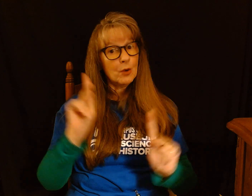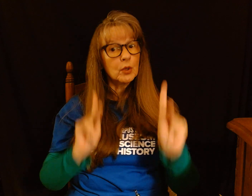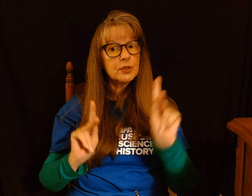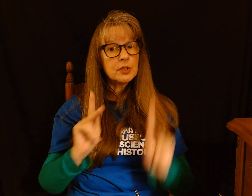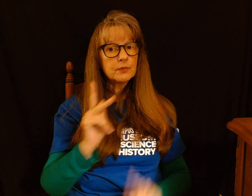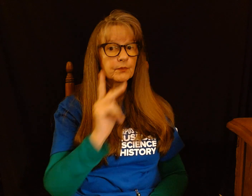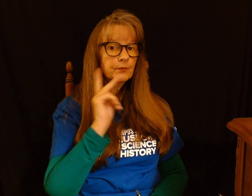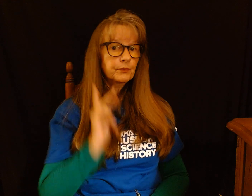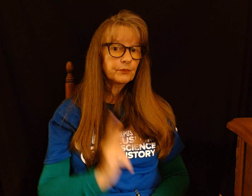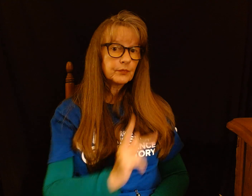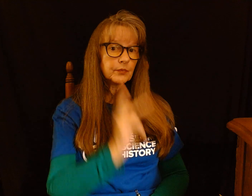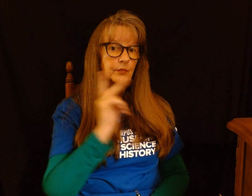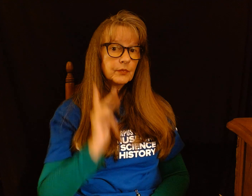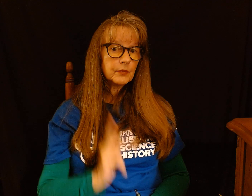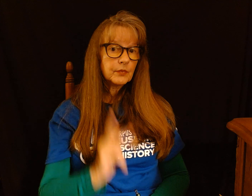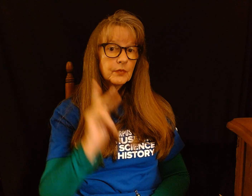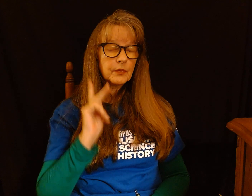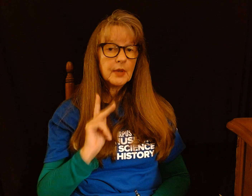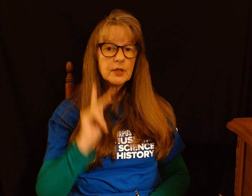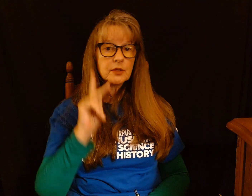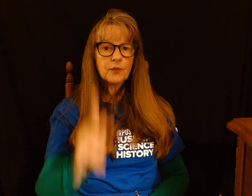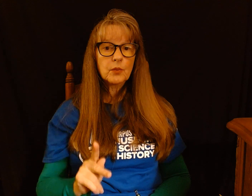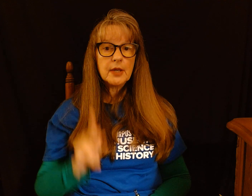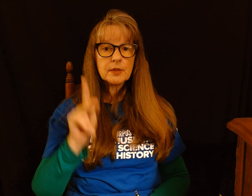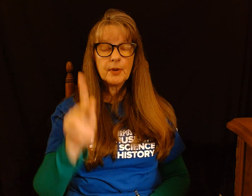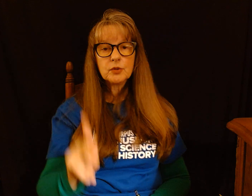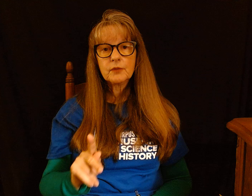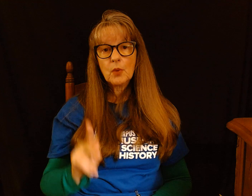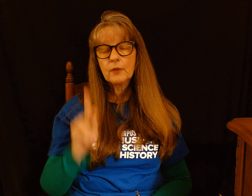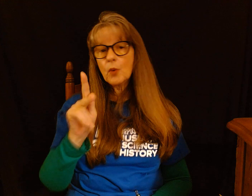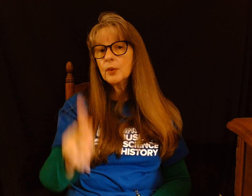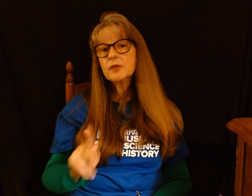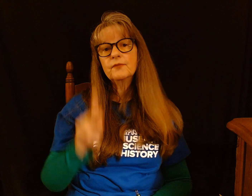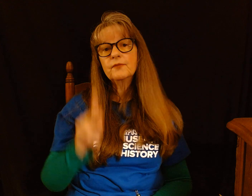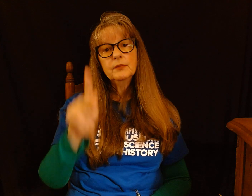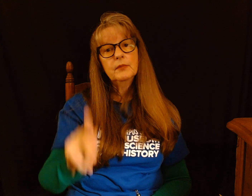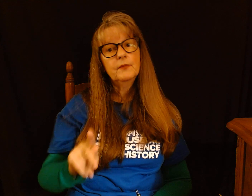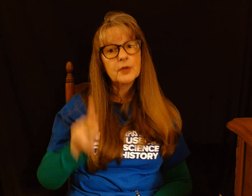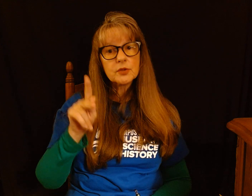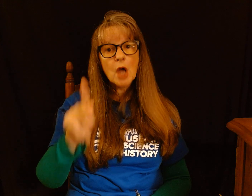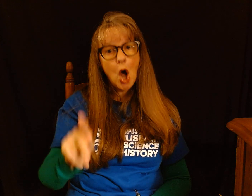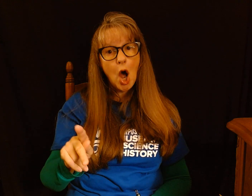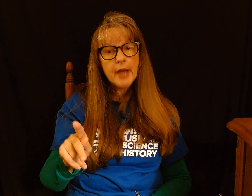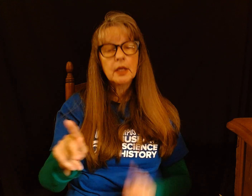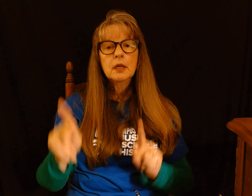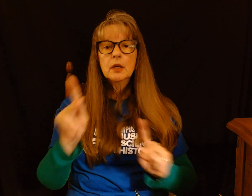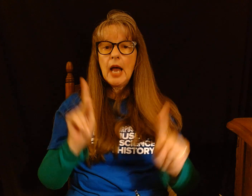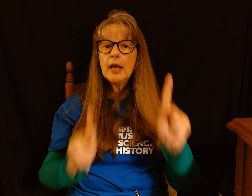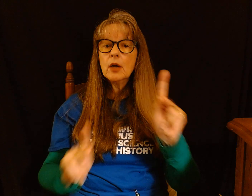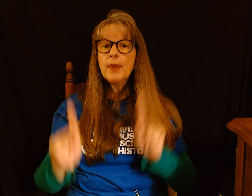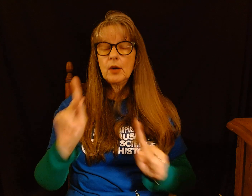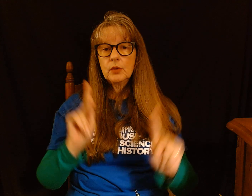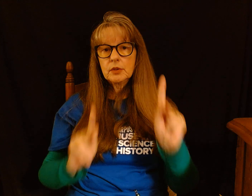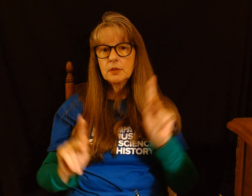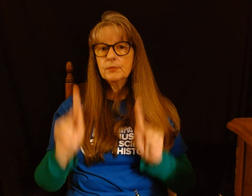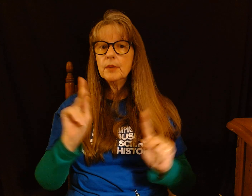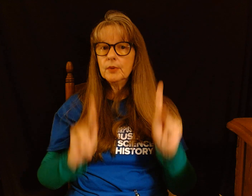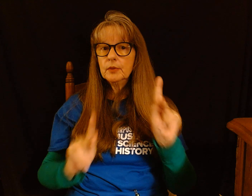backwards as opposed to forward. Forwards feels odd. I go backwards. People. I